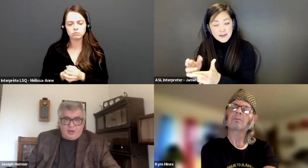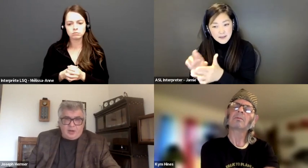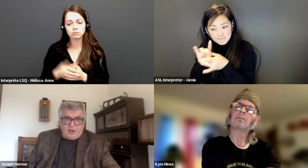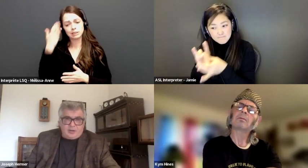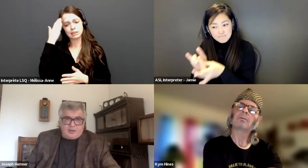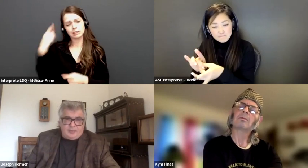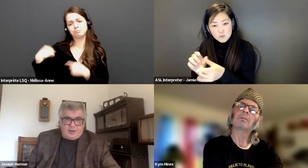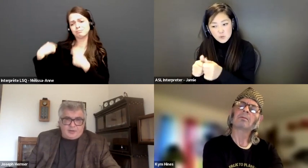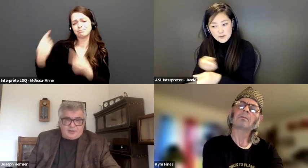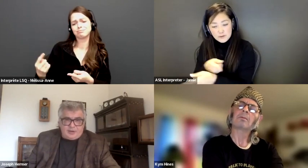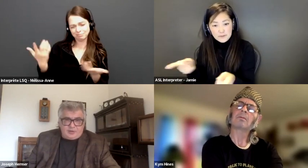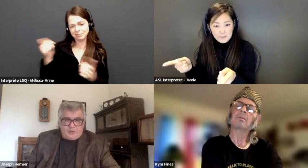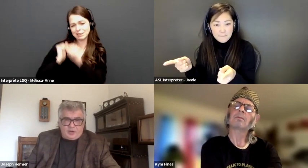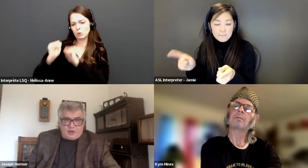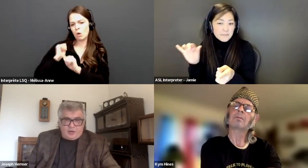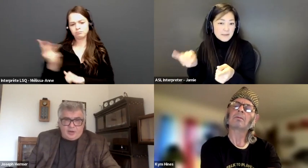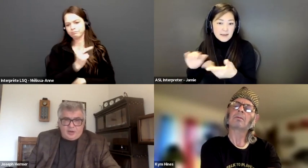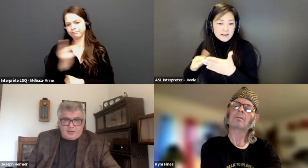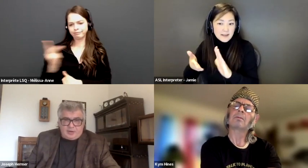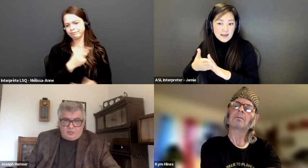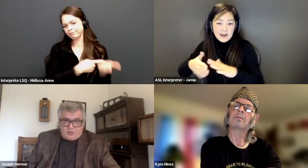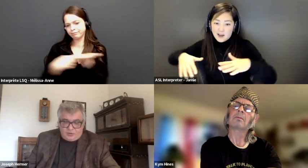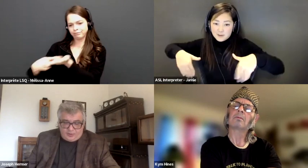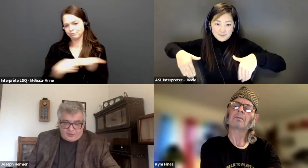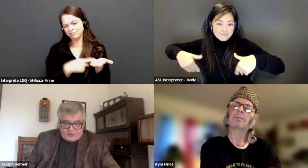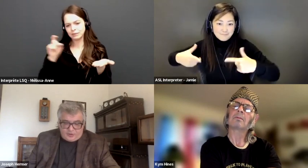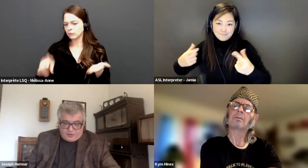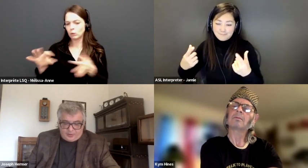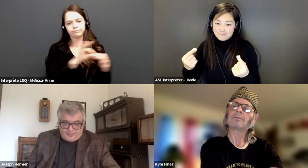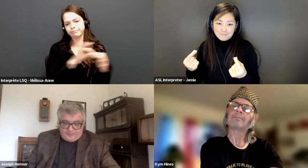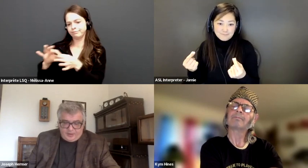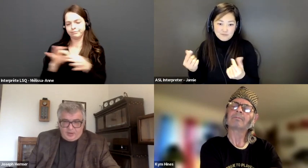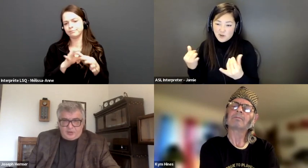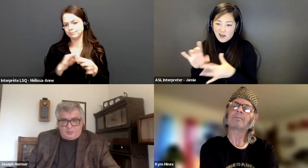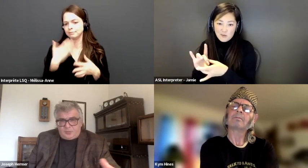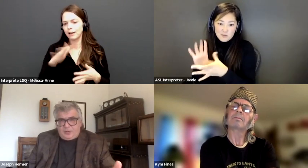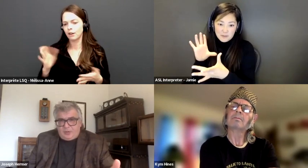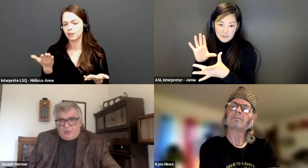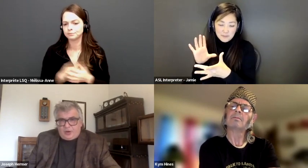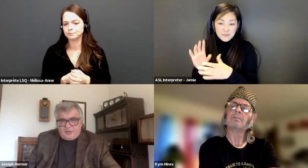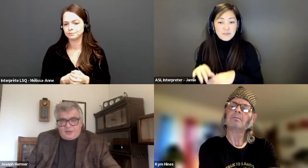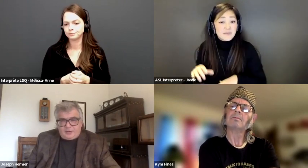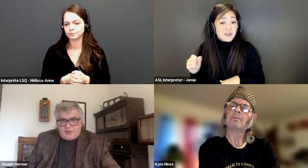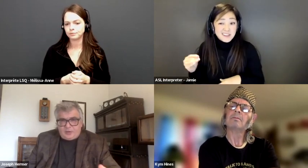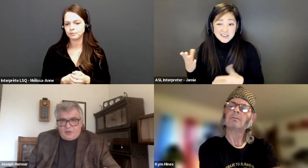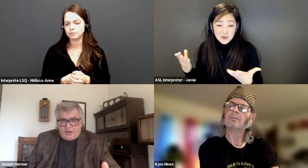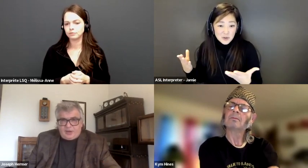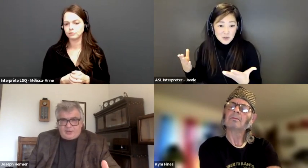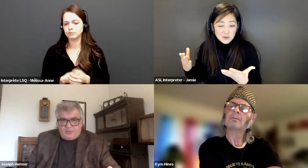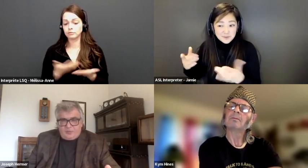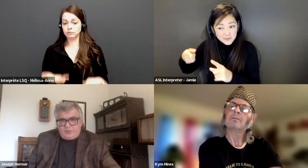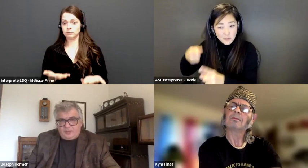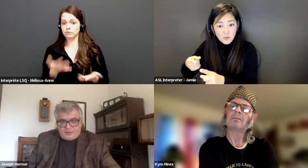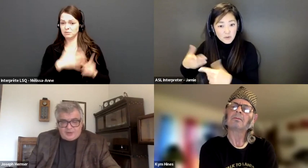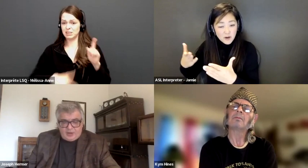them, something the city so far has had almost no interest in doing. So simply put, I think the city really has